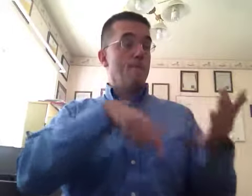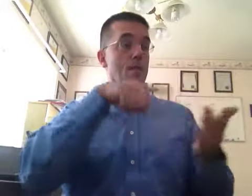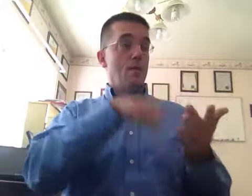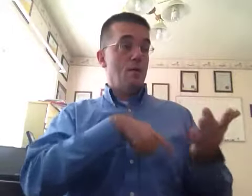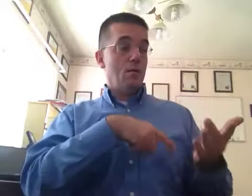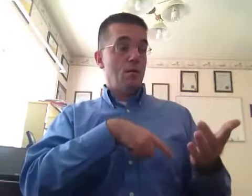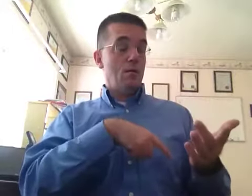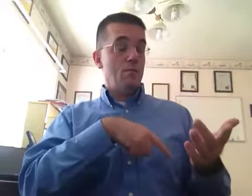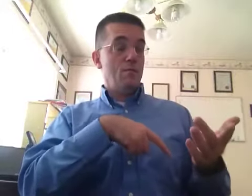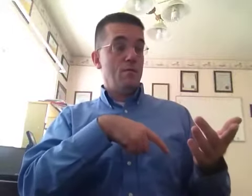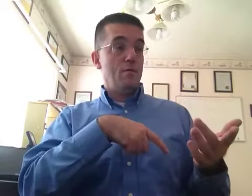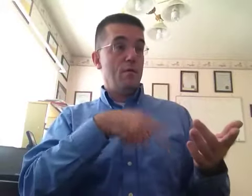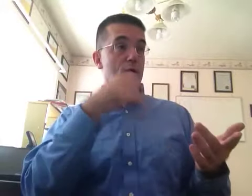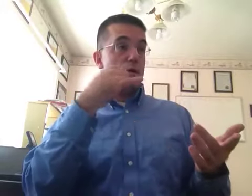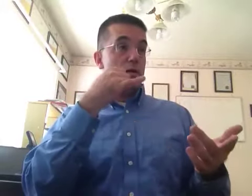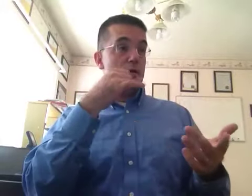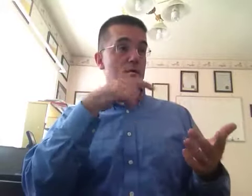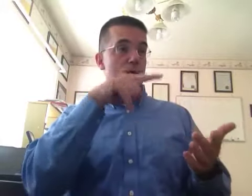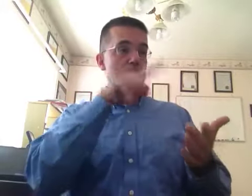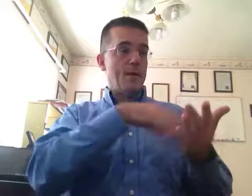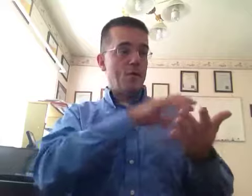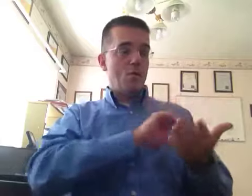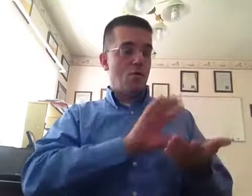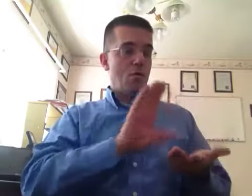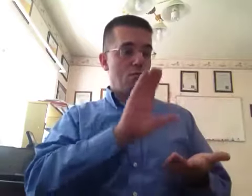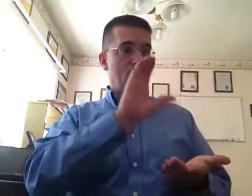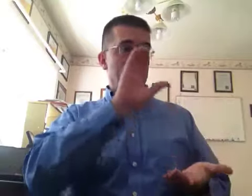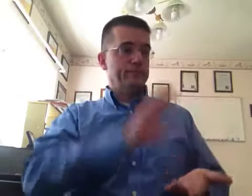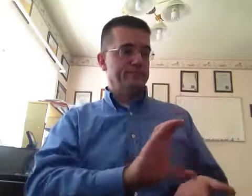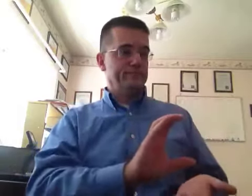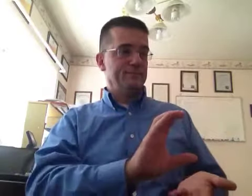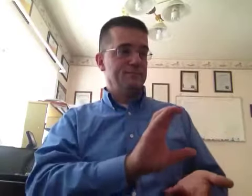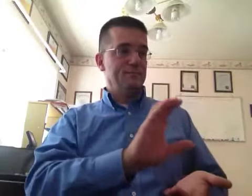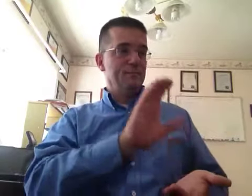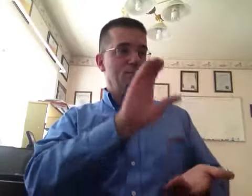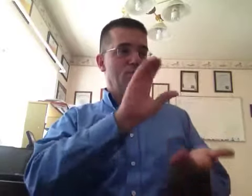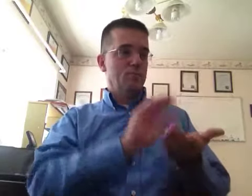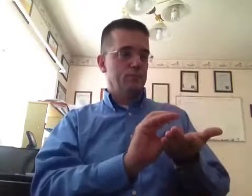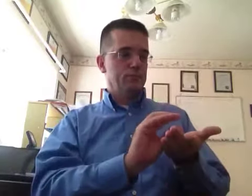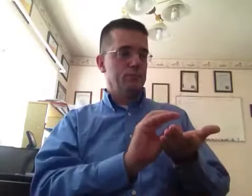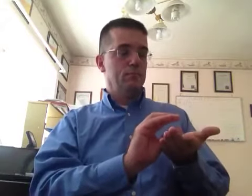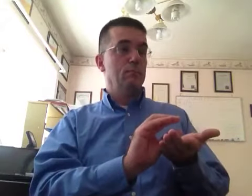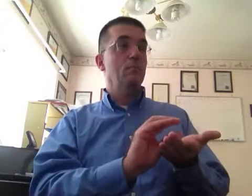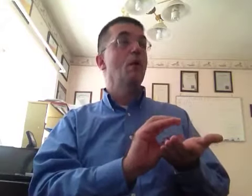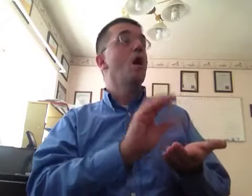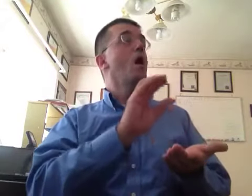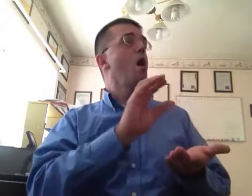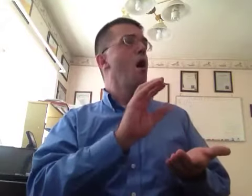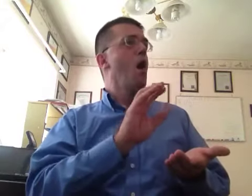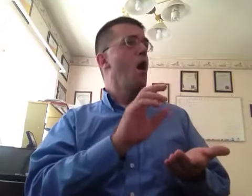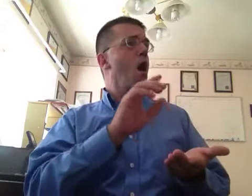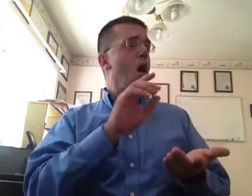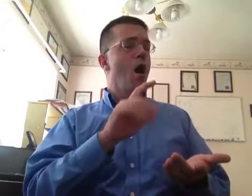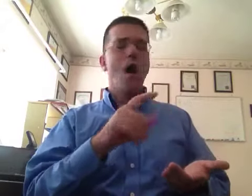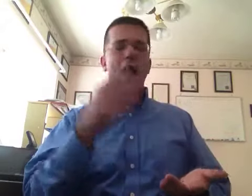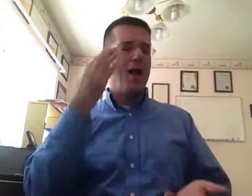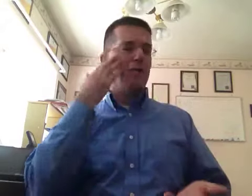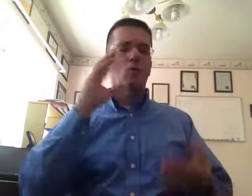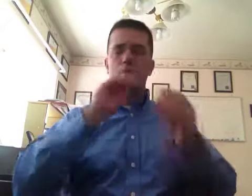event you lost your job. Does that make sense? Mm-hmm. And that sounds to me like, I don't know what the number is. What's